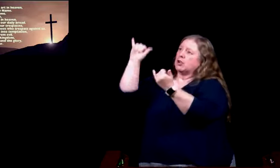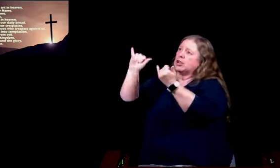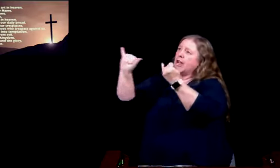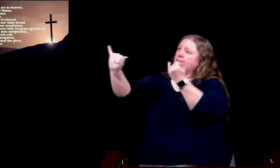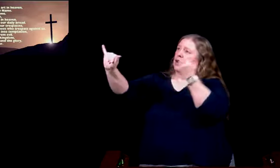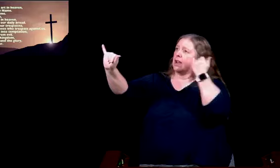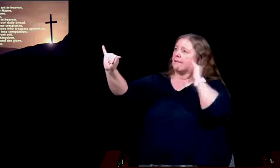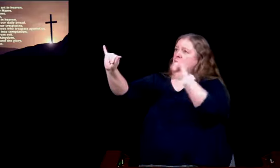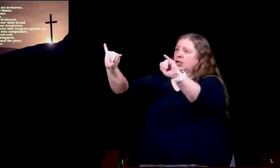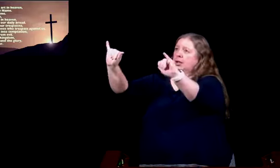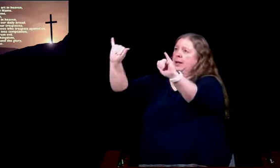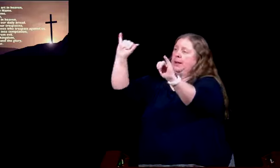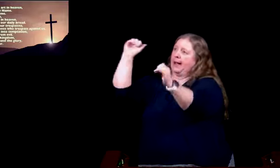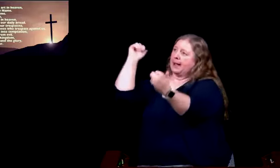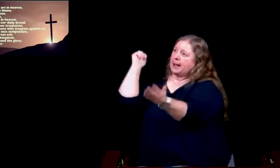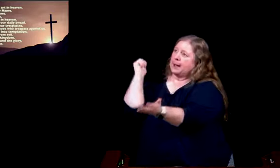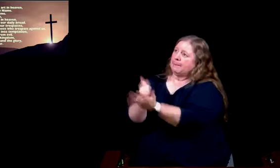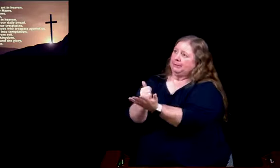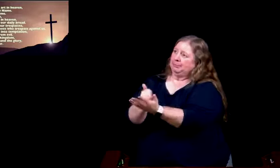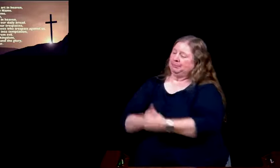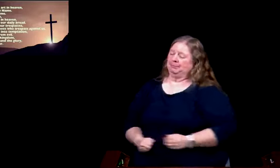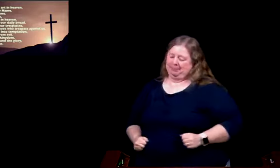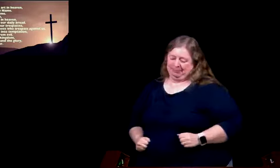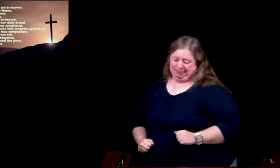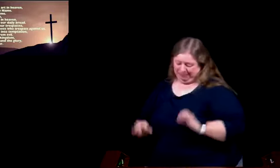forever and ever. Amen.